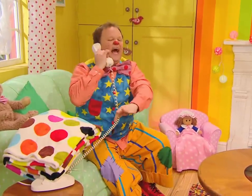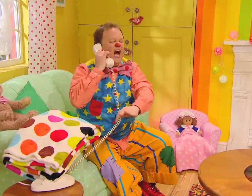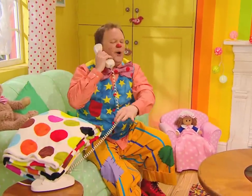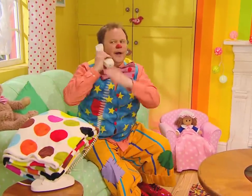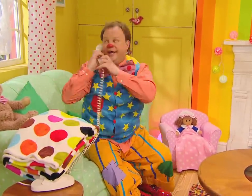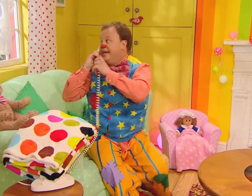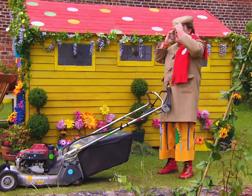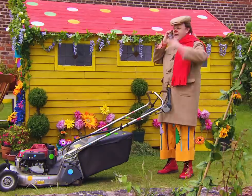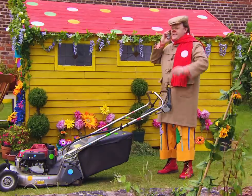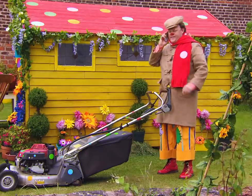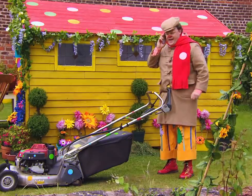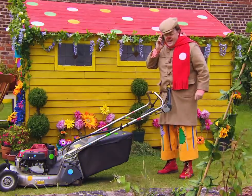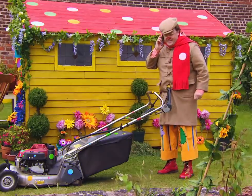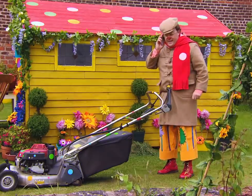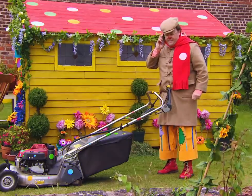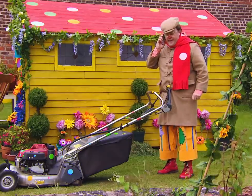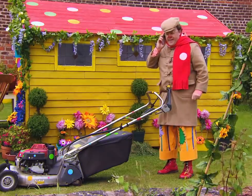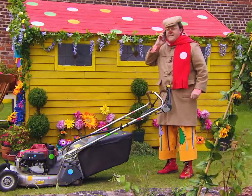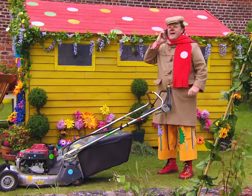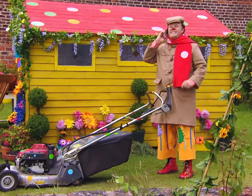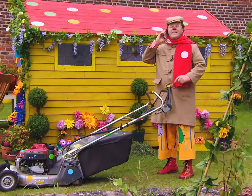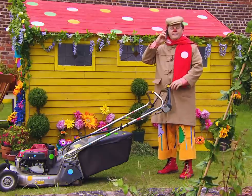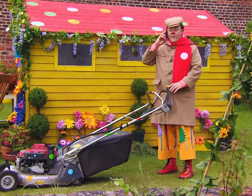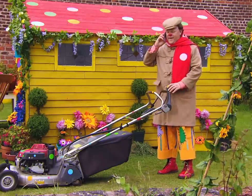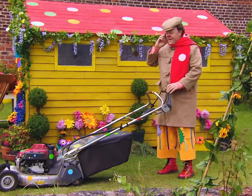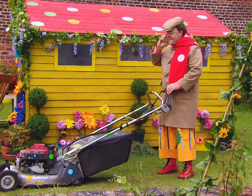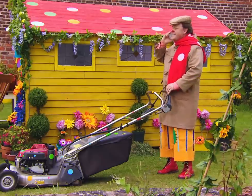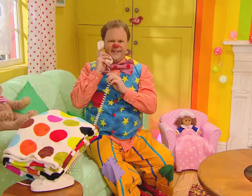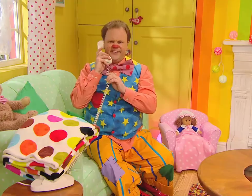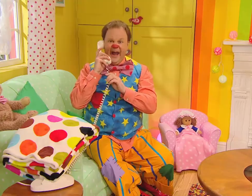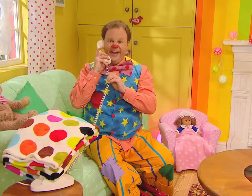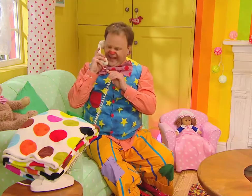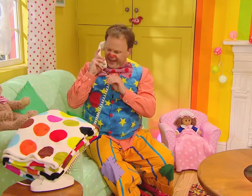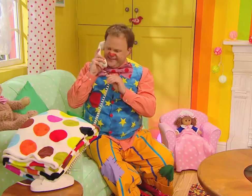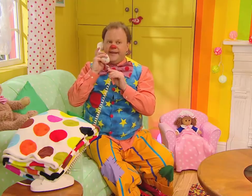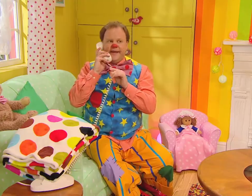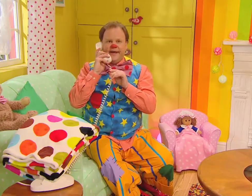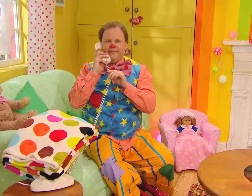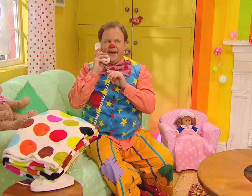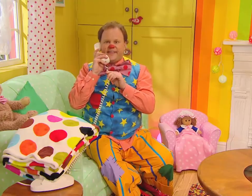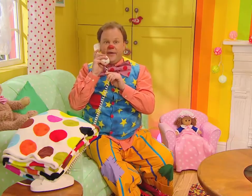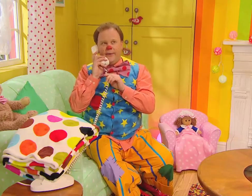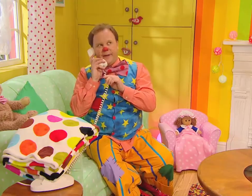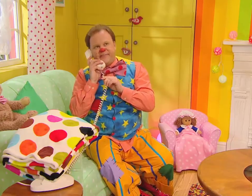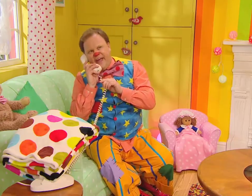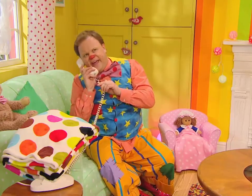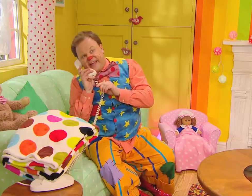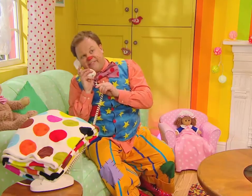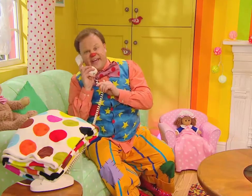Hello? Yes, Grandad Tumble here. Is that the boy? Grandad? I thought you were upstairs having a